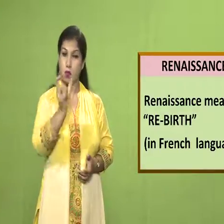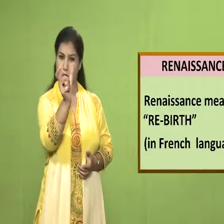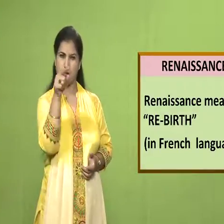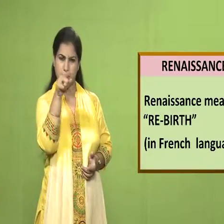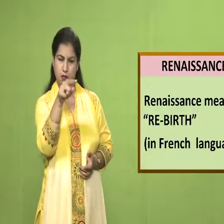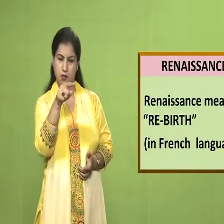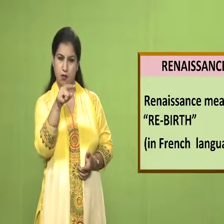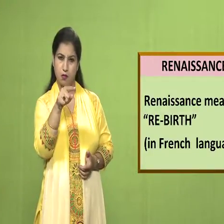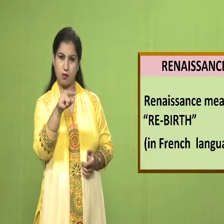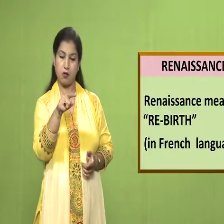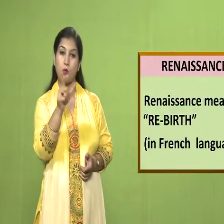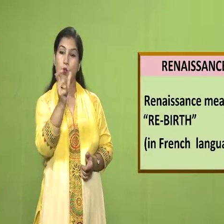Renaissance is a French word.